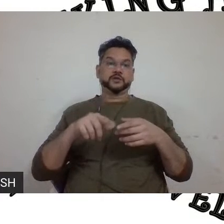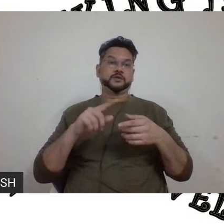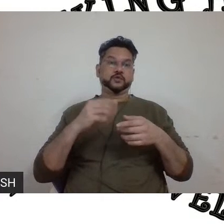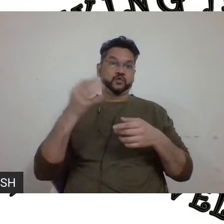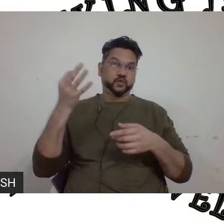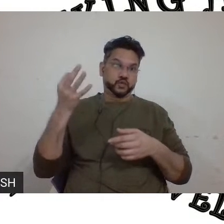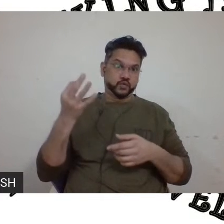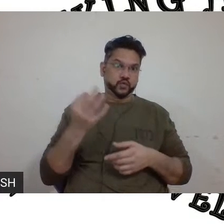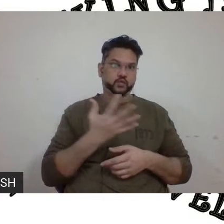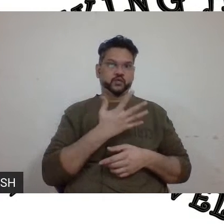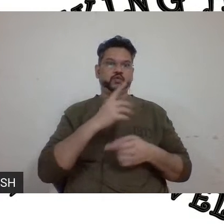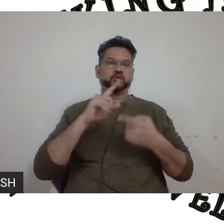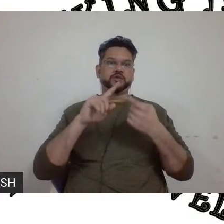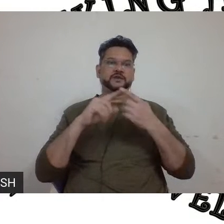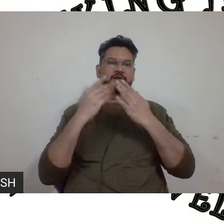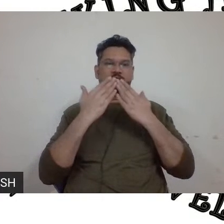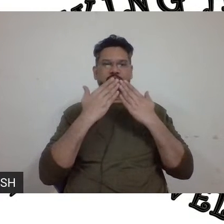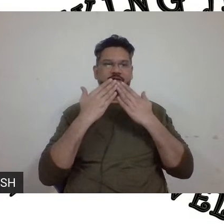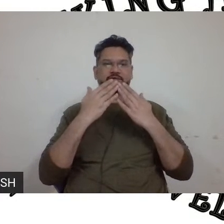we have talked about the